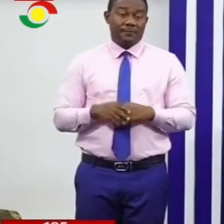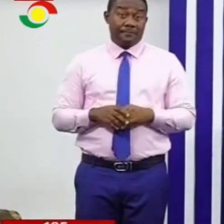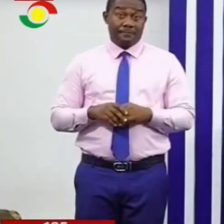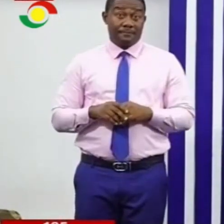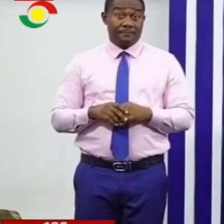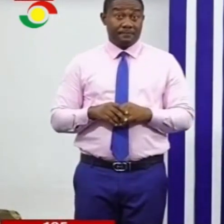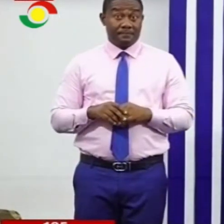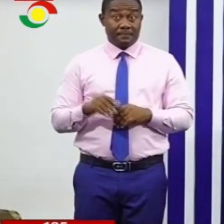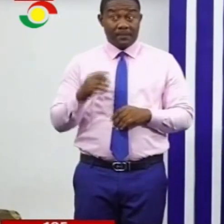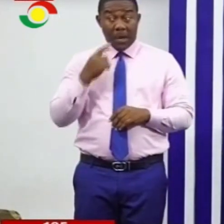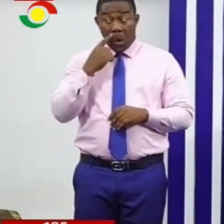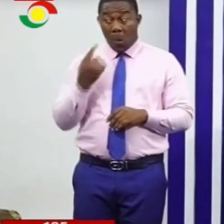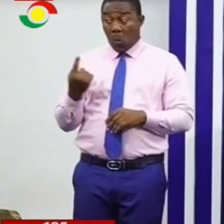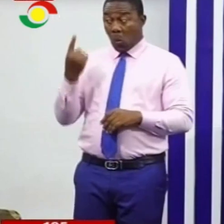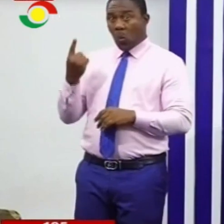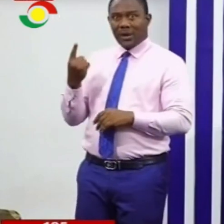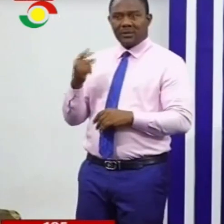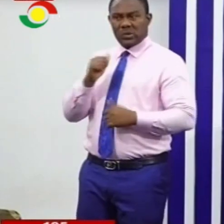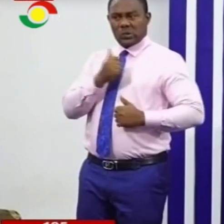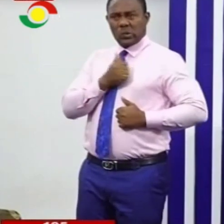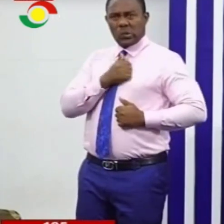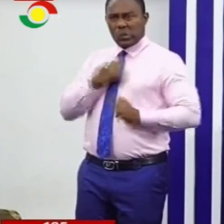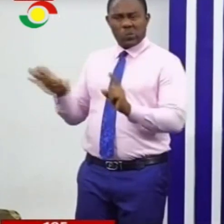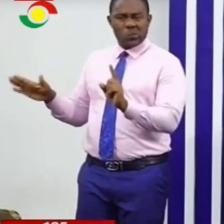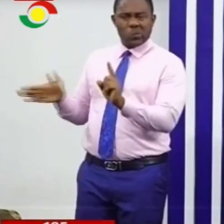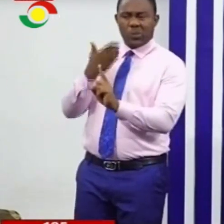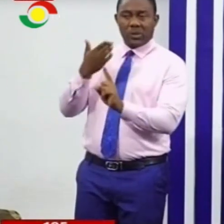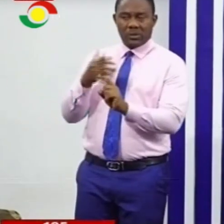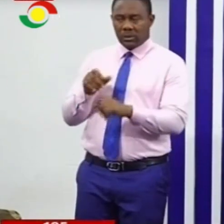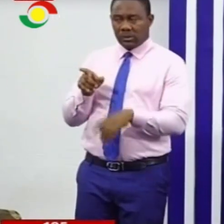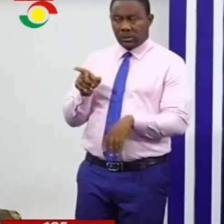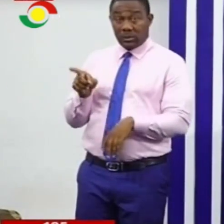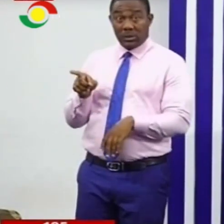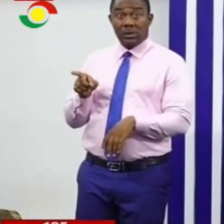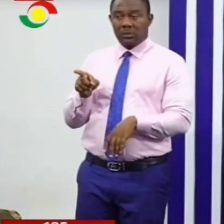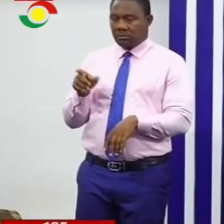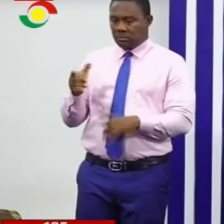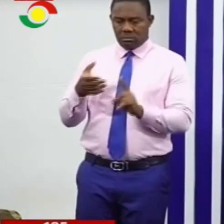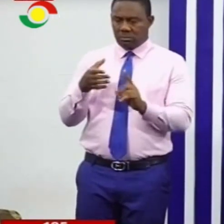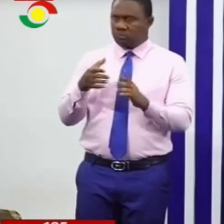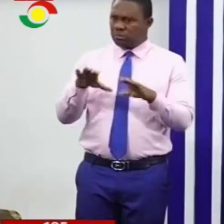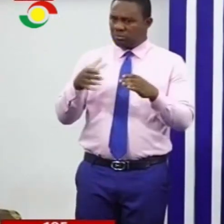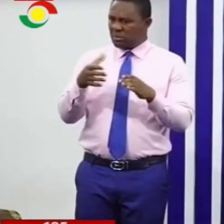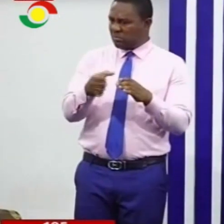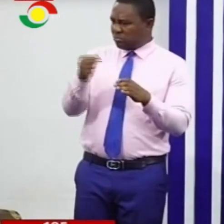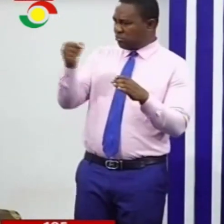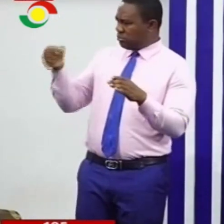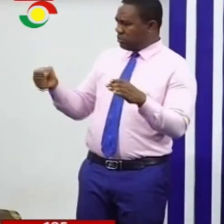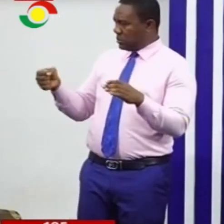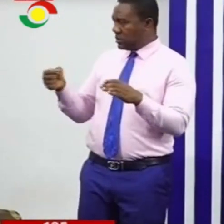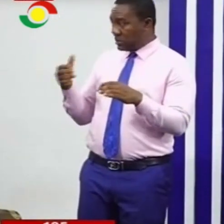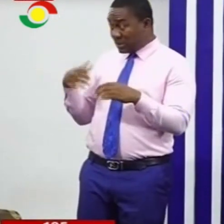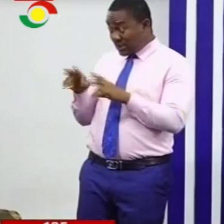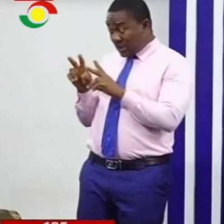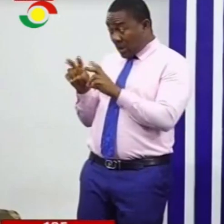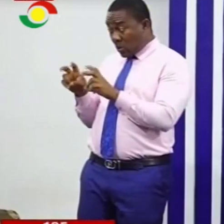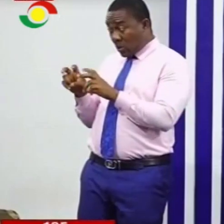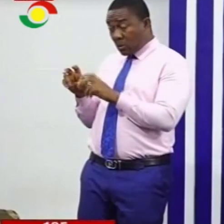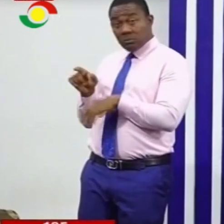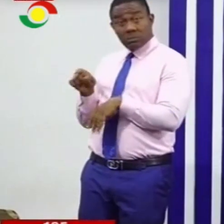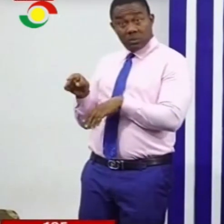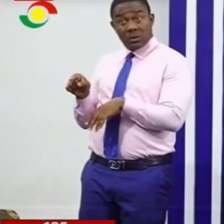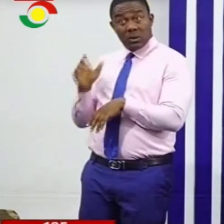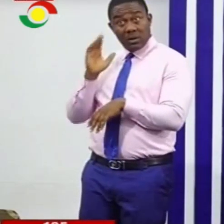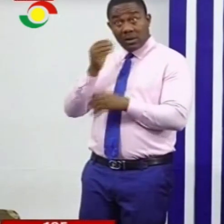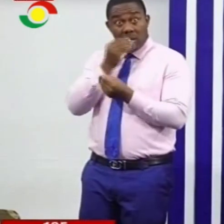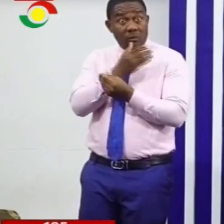omo ejitum se ode ne saka obi anke ni se ode ne saka no no omo yi nephew operation ni mu a omo eye ho hwehwe mu na de besi bia no omo be ma ya